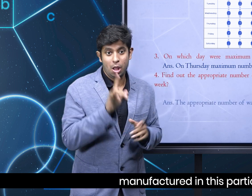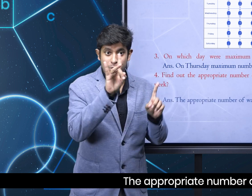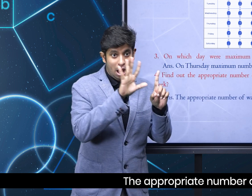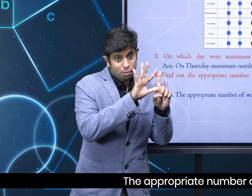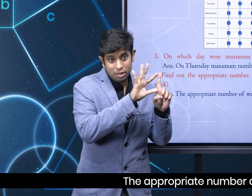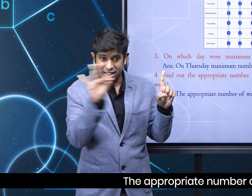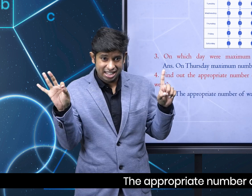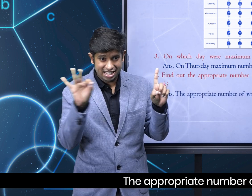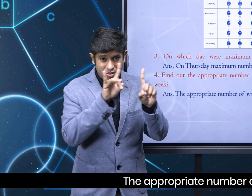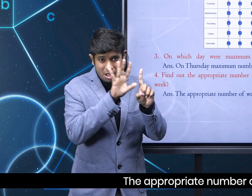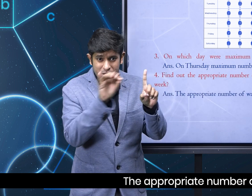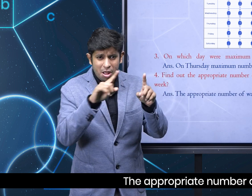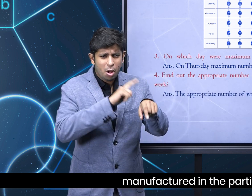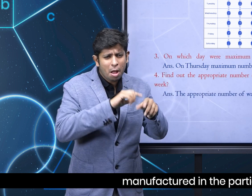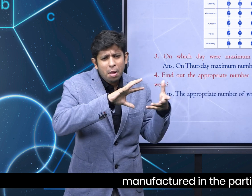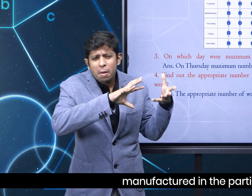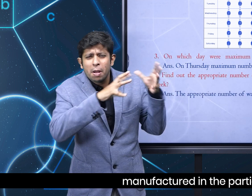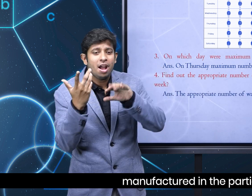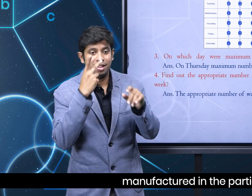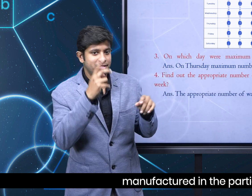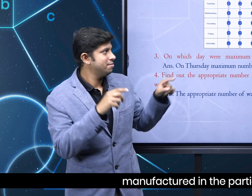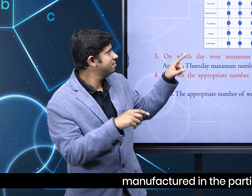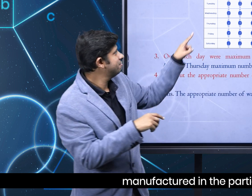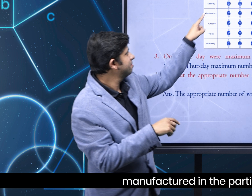The appropriate number of watches manufactured in the particular week